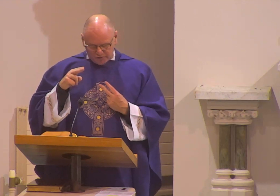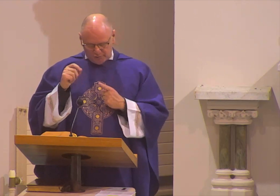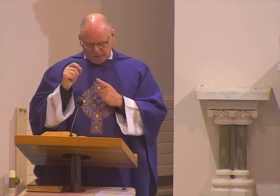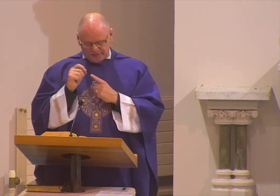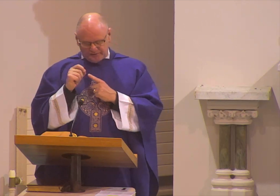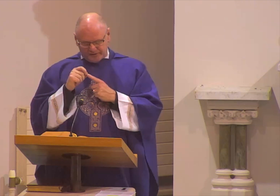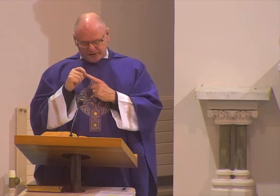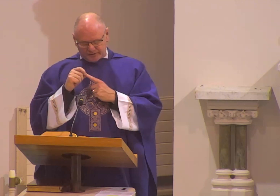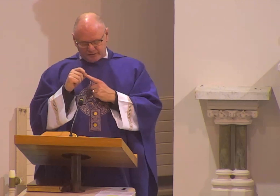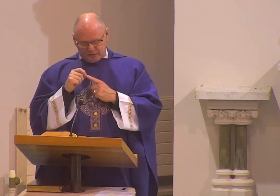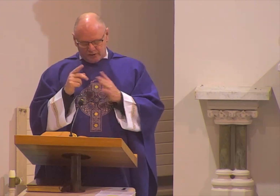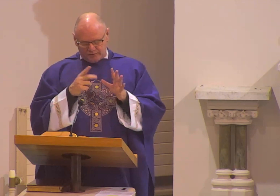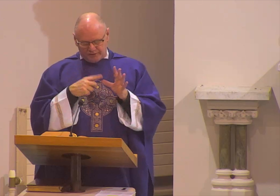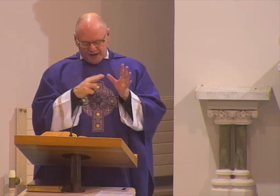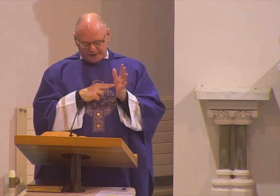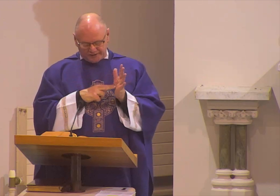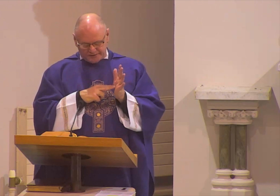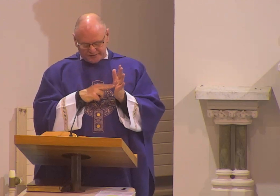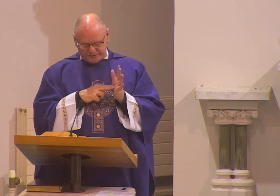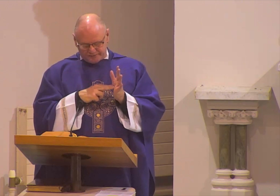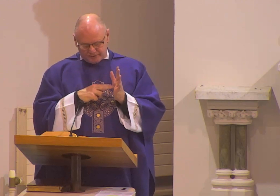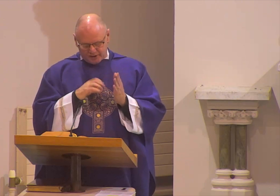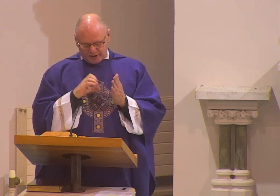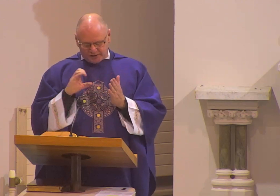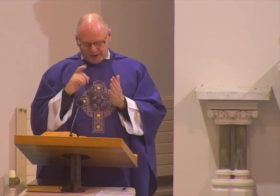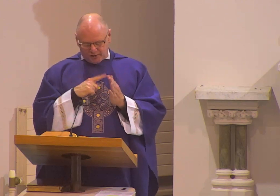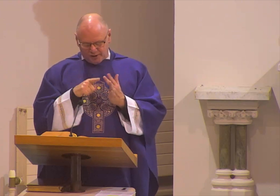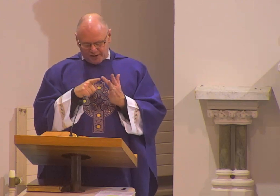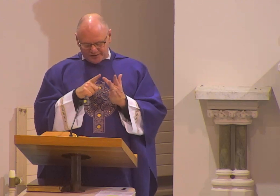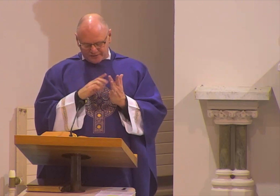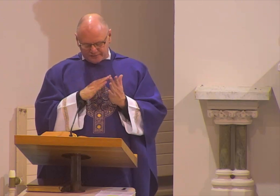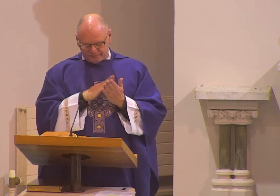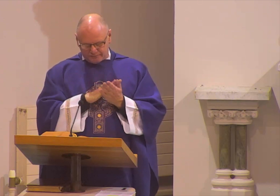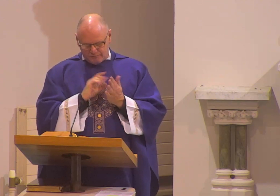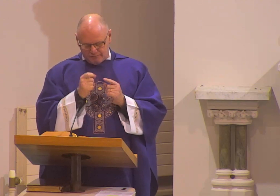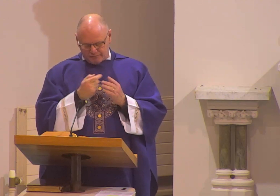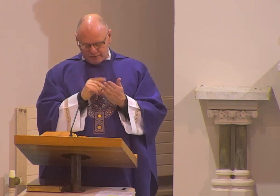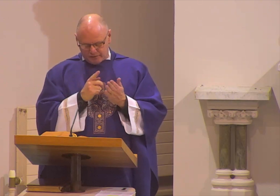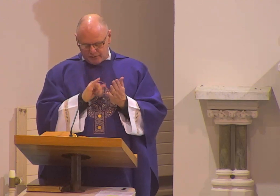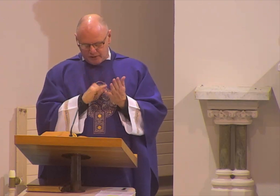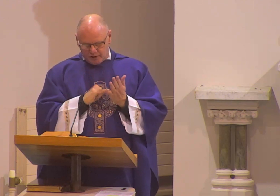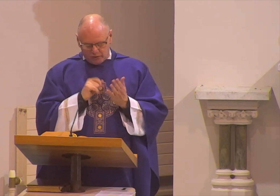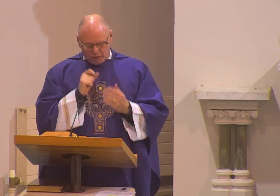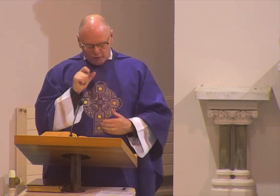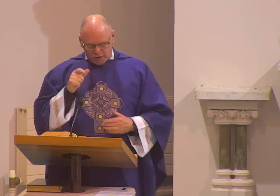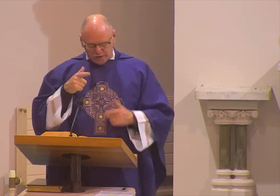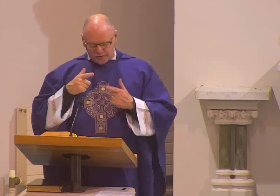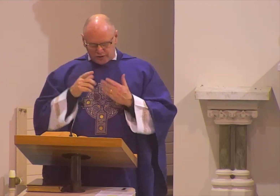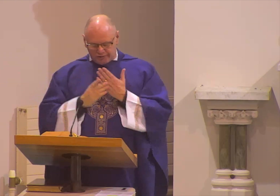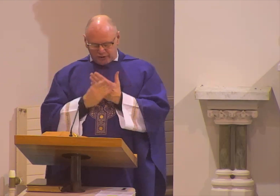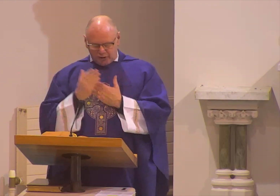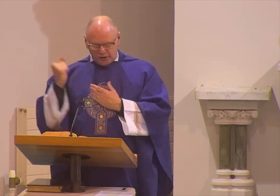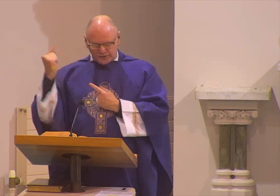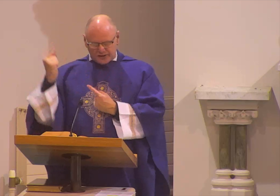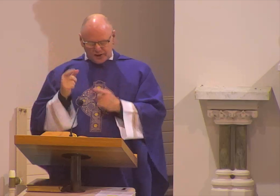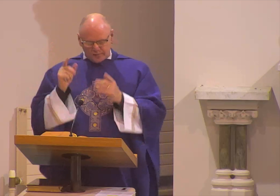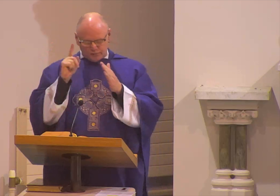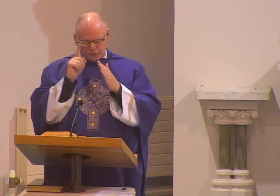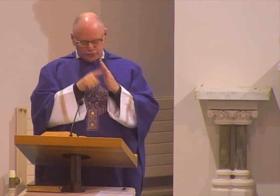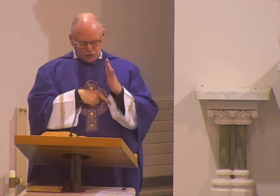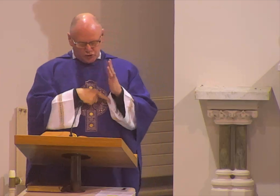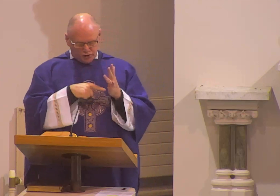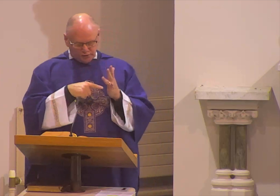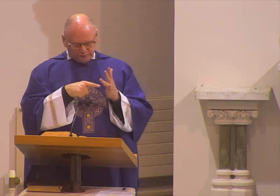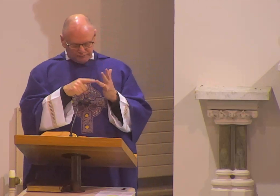during the pontificate of Annas and Cleopas, the The word of the God came